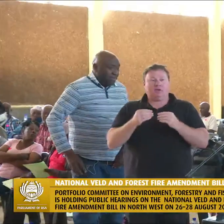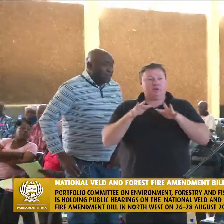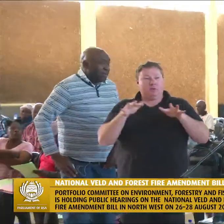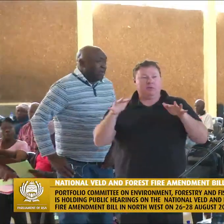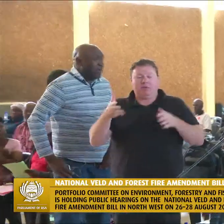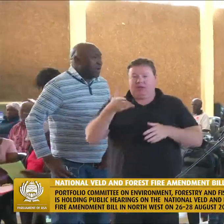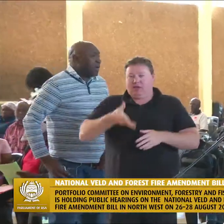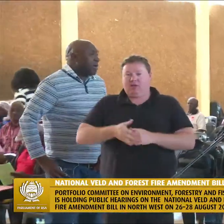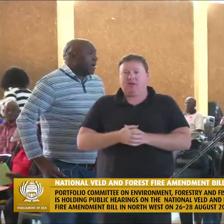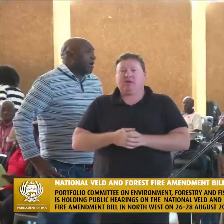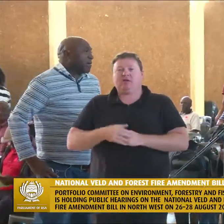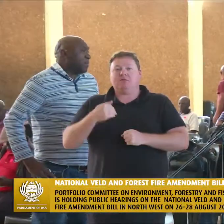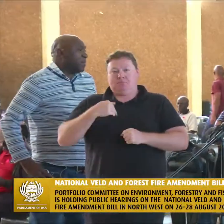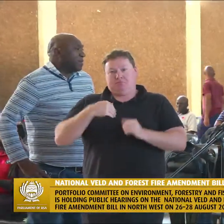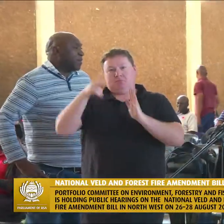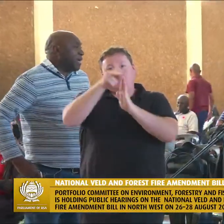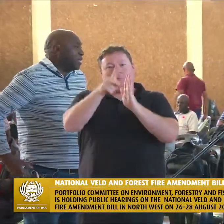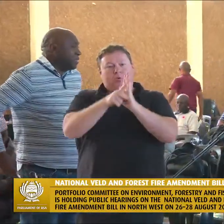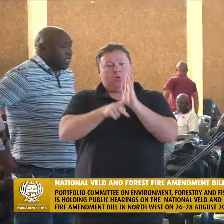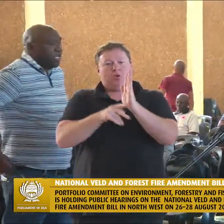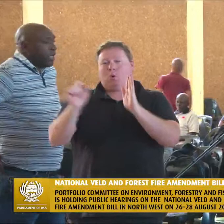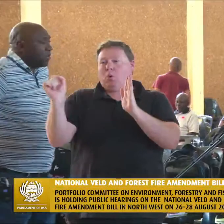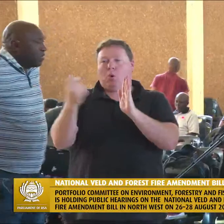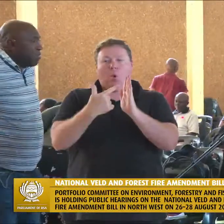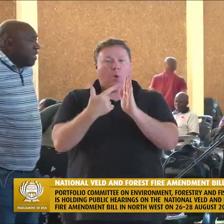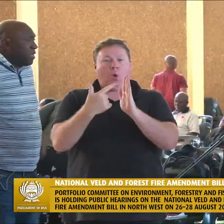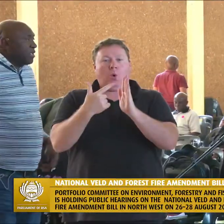simply say all protocols observed